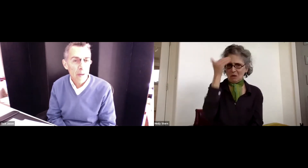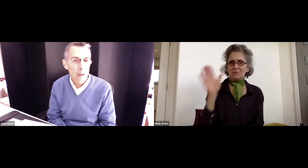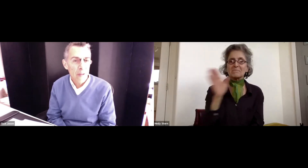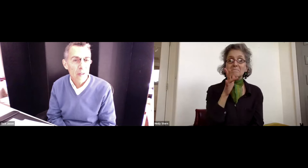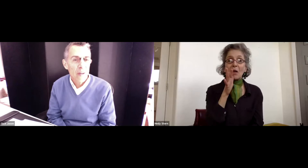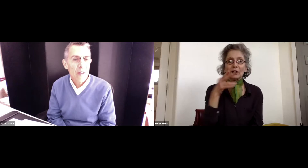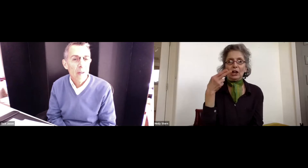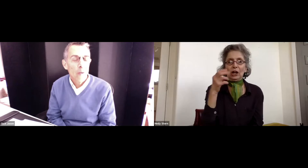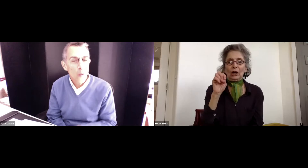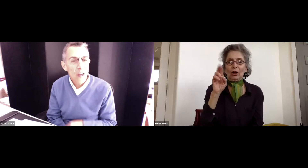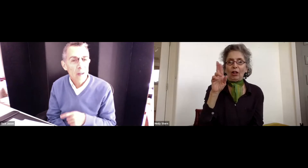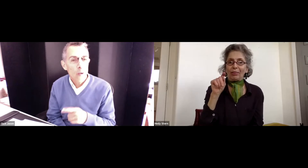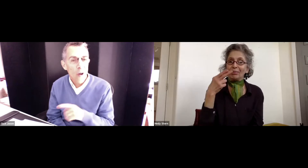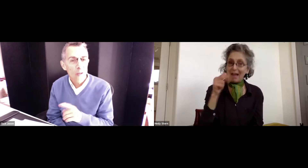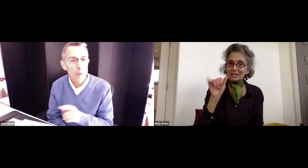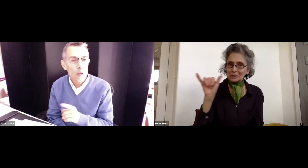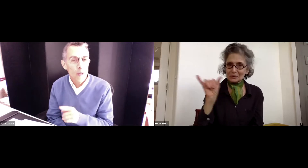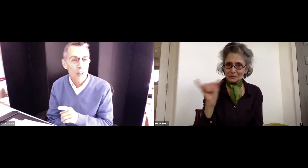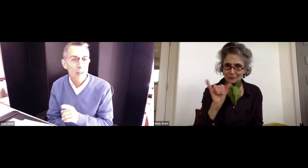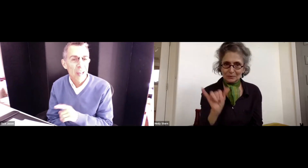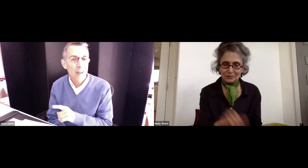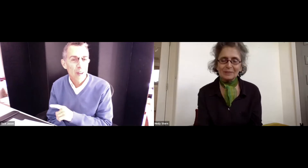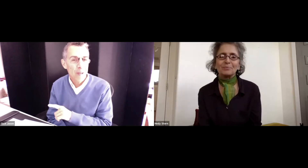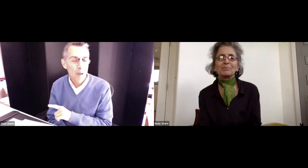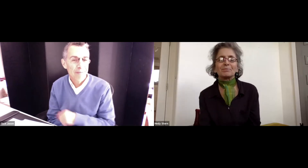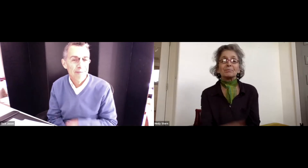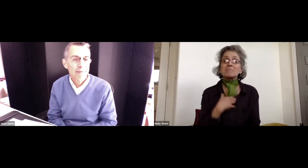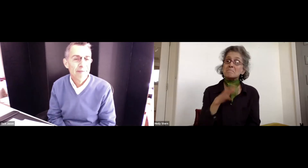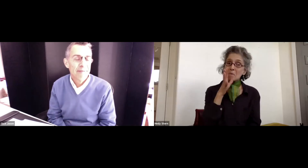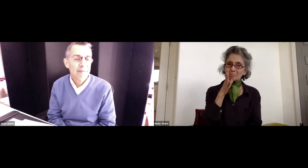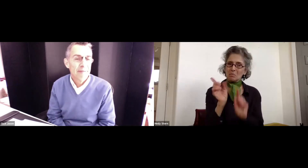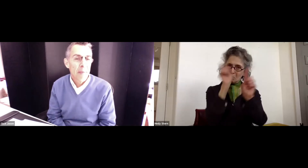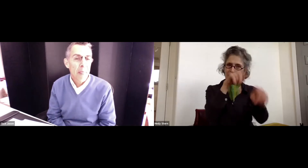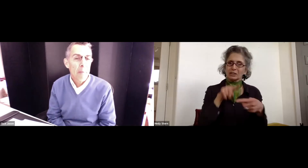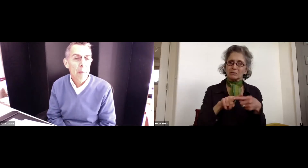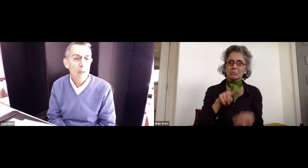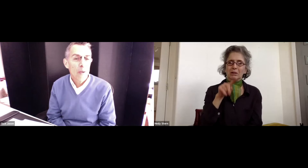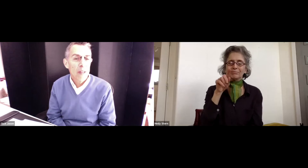grandfather, we were all familiar with each other. They knew them as well. My mother went to